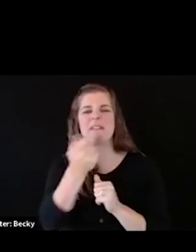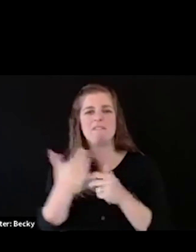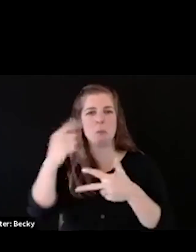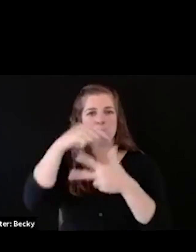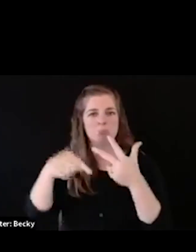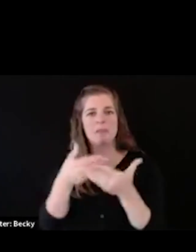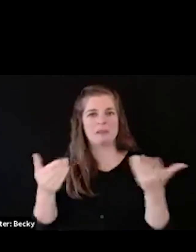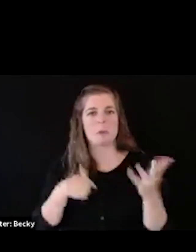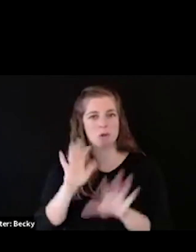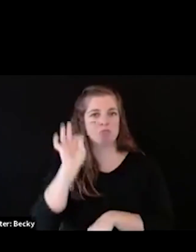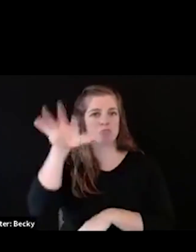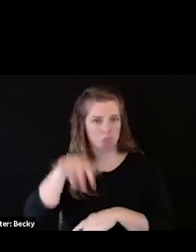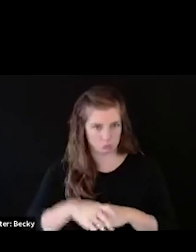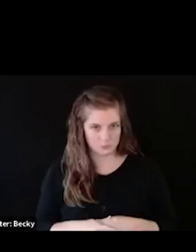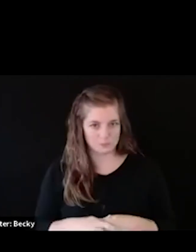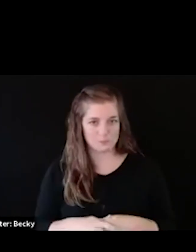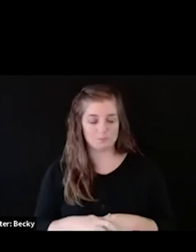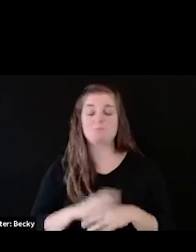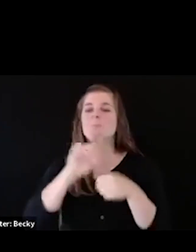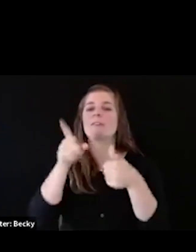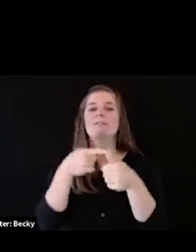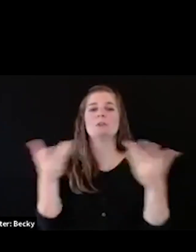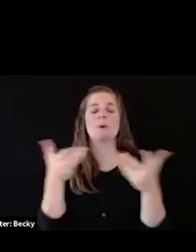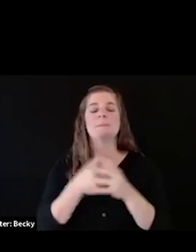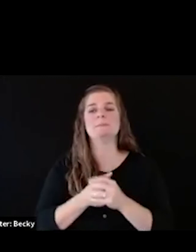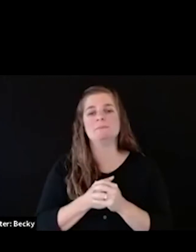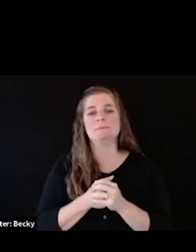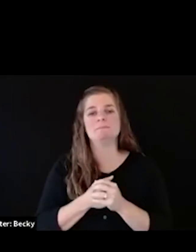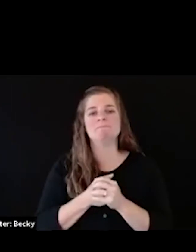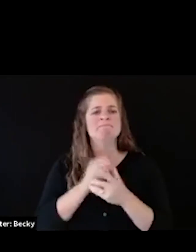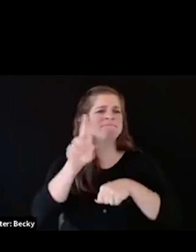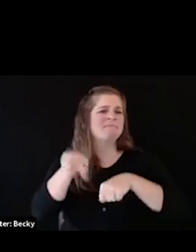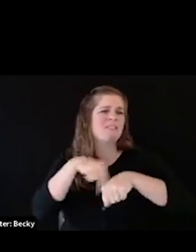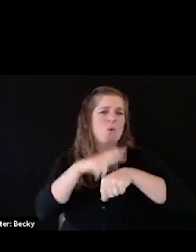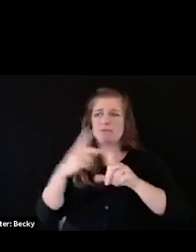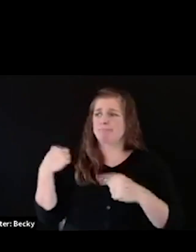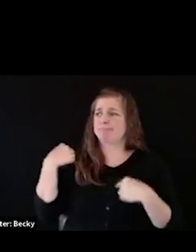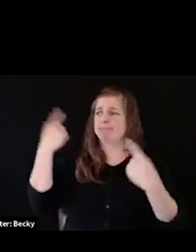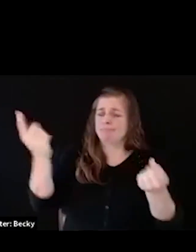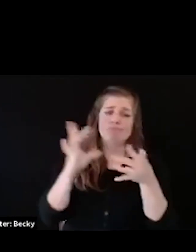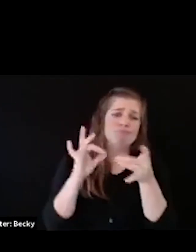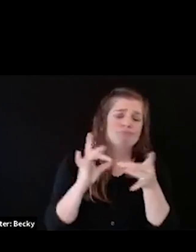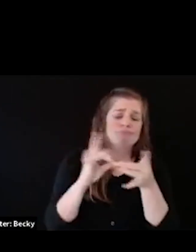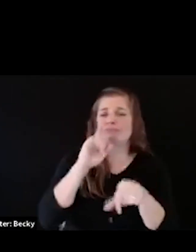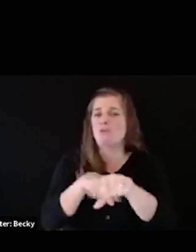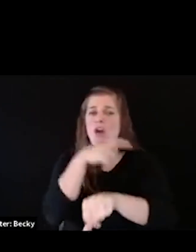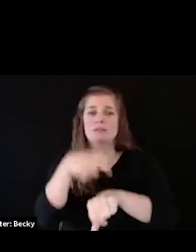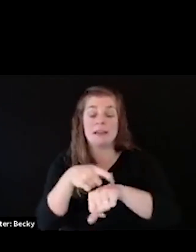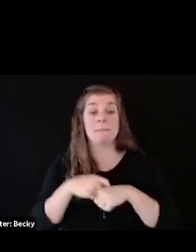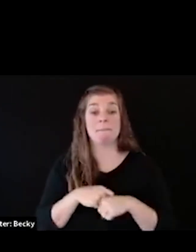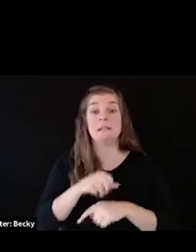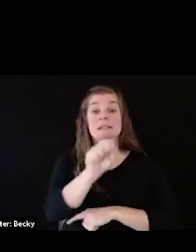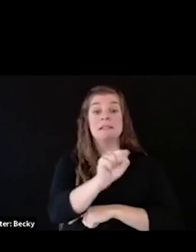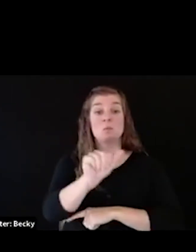make. The first is, of course, something that I've been talking about and others have been talking about for a long time, which is that sexual assault